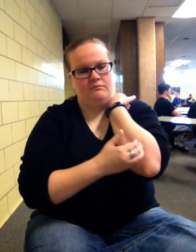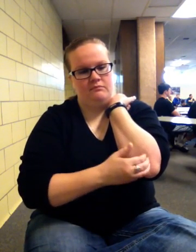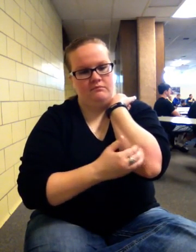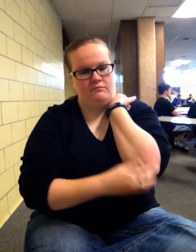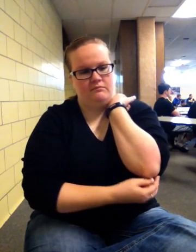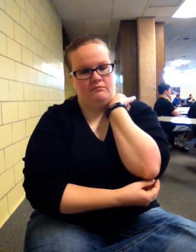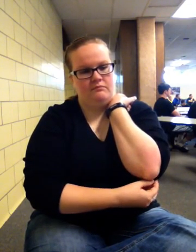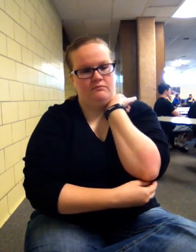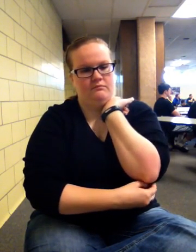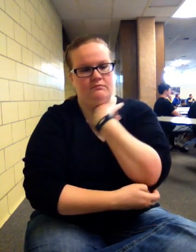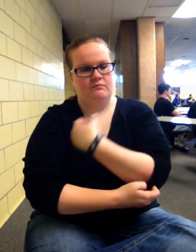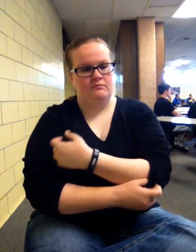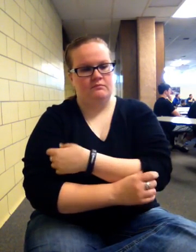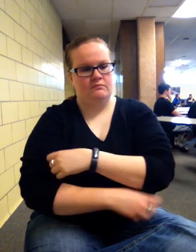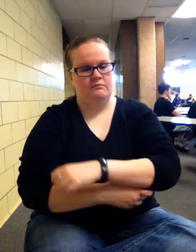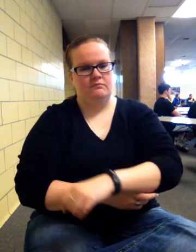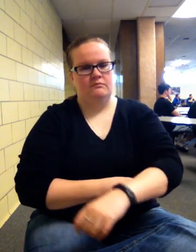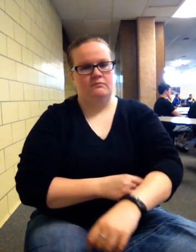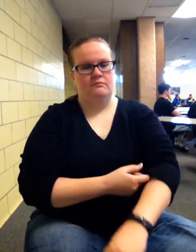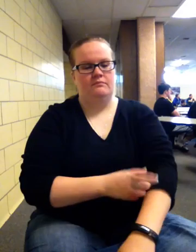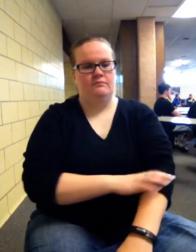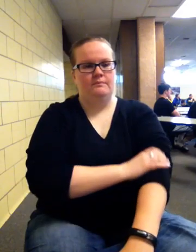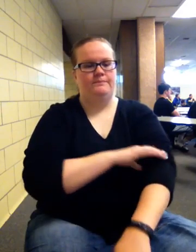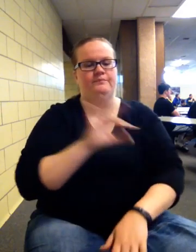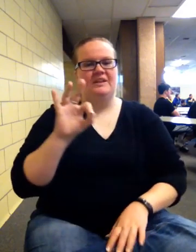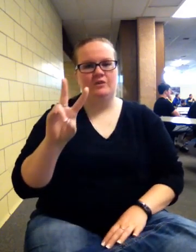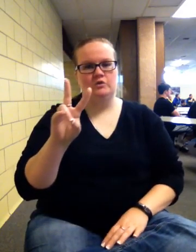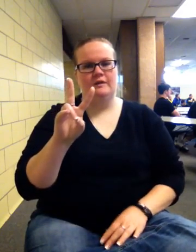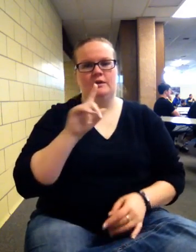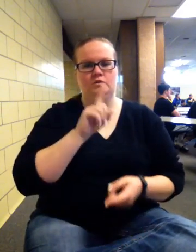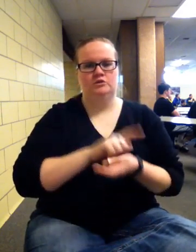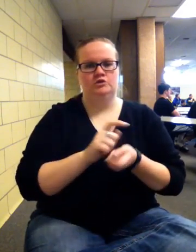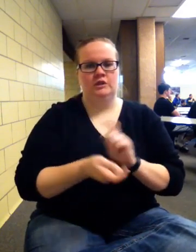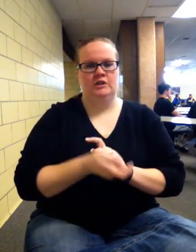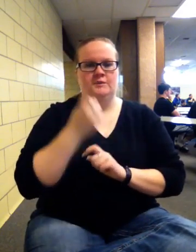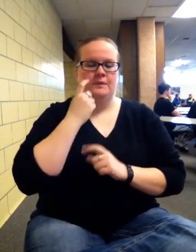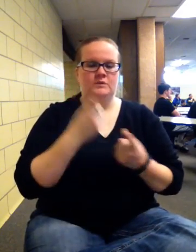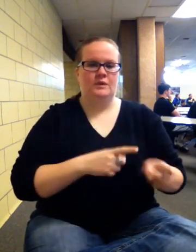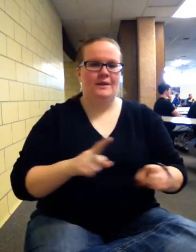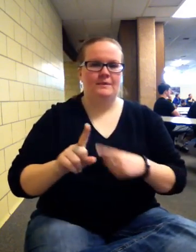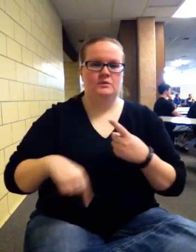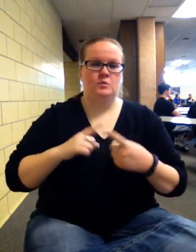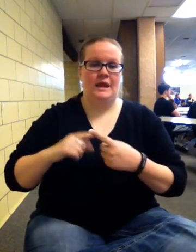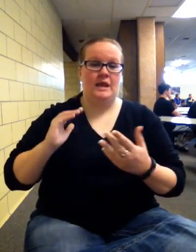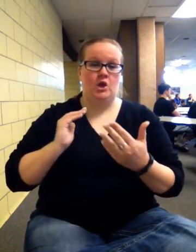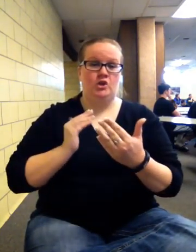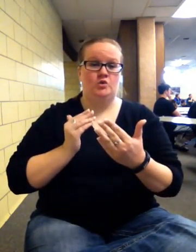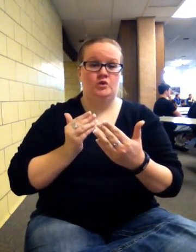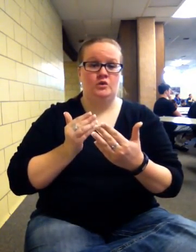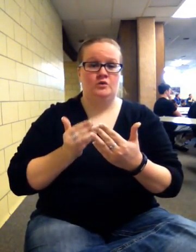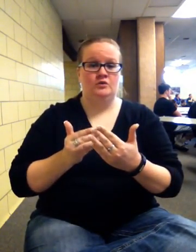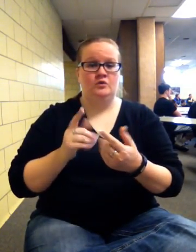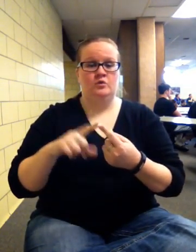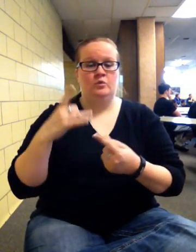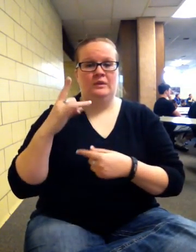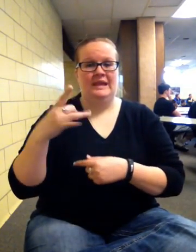Okay, so the future value is changing, because what's happening is, as I get closer and closer to year eight, I have less time